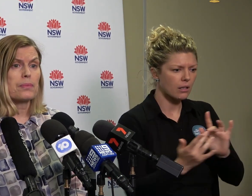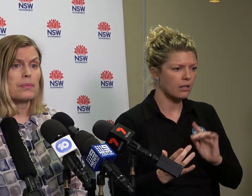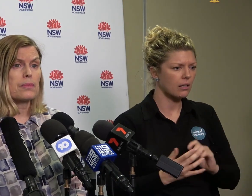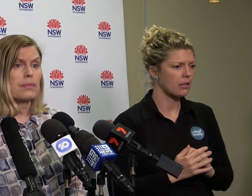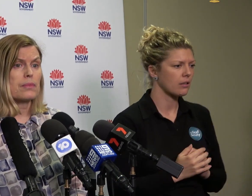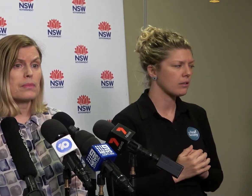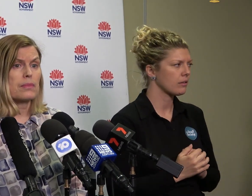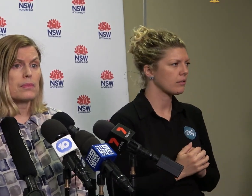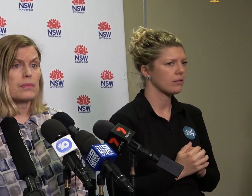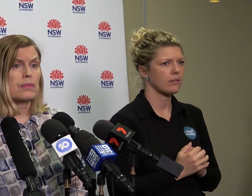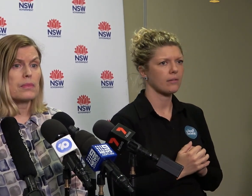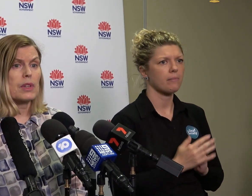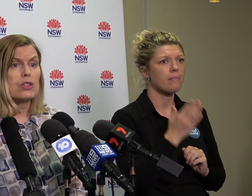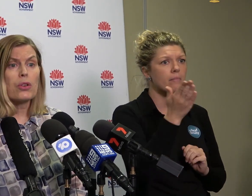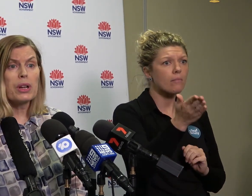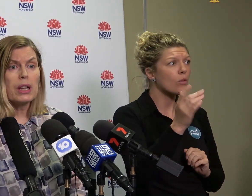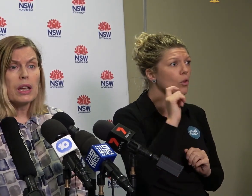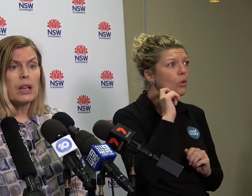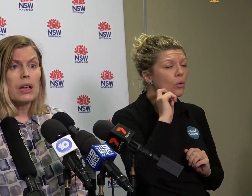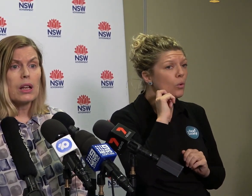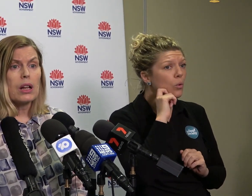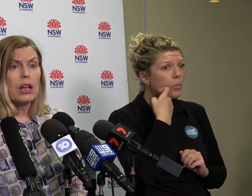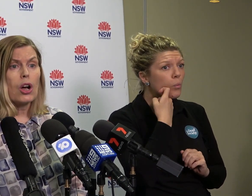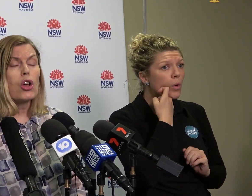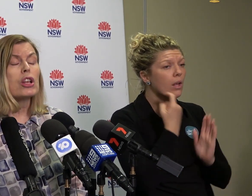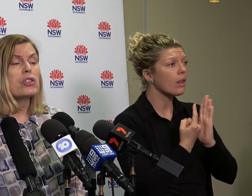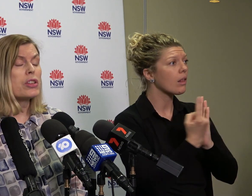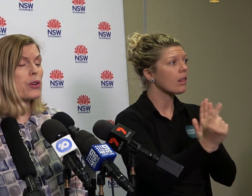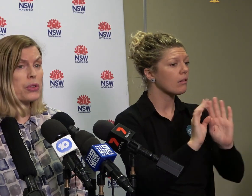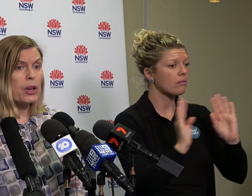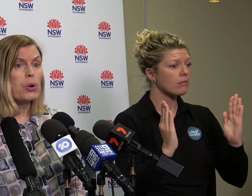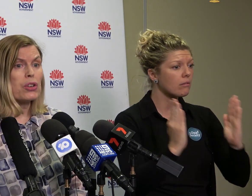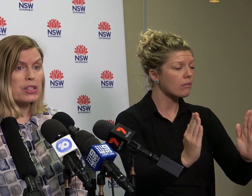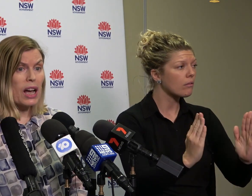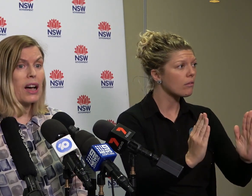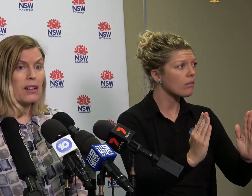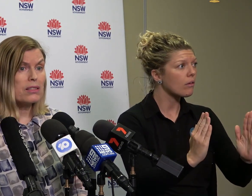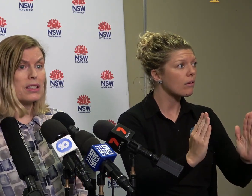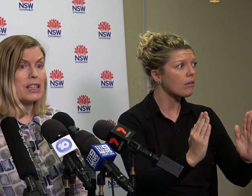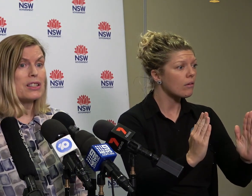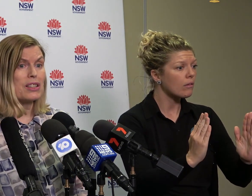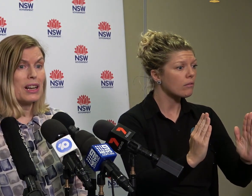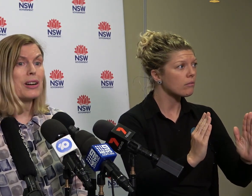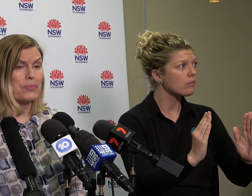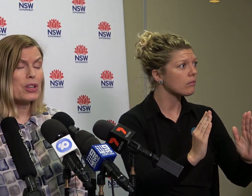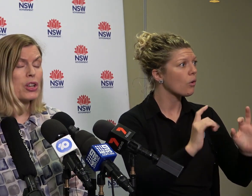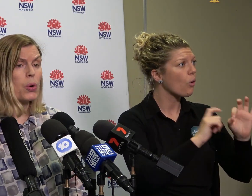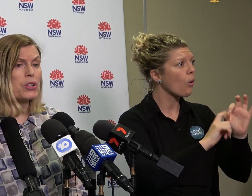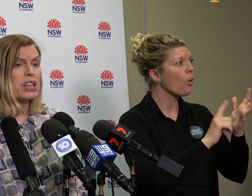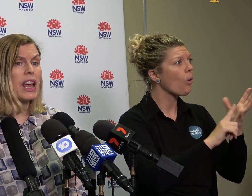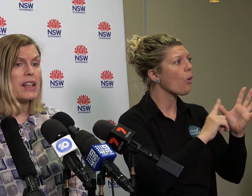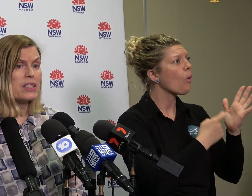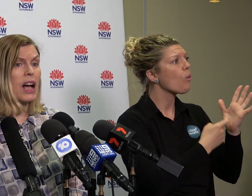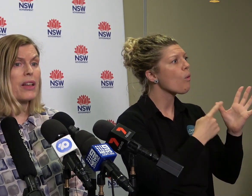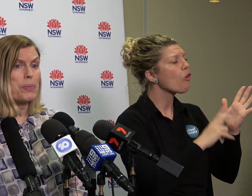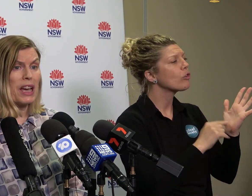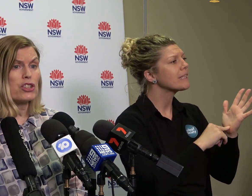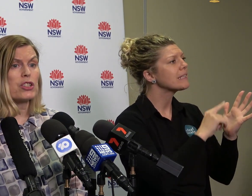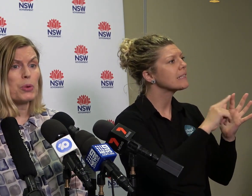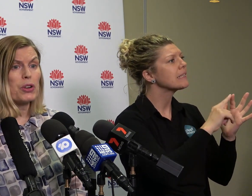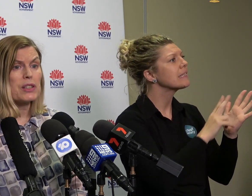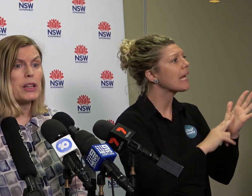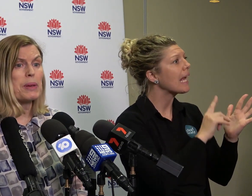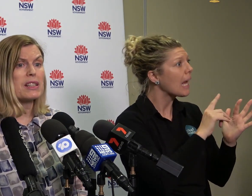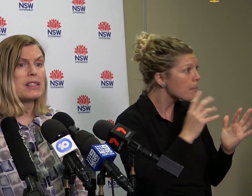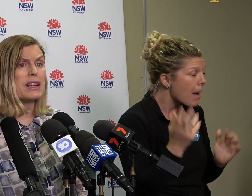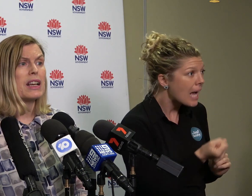And nobody in quarantine at this stage? Sorry? Nobody's in quarantine at this The stage? healthcare workers are in quarantine, as are the